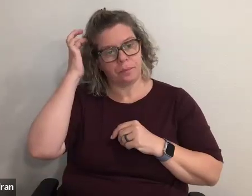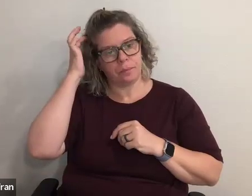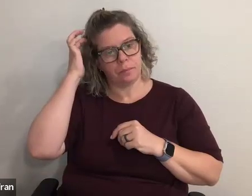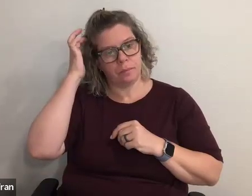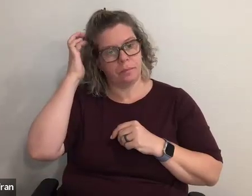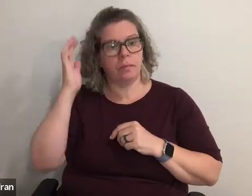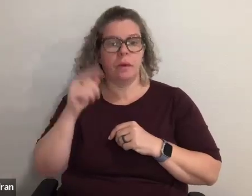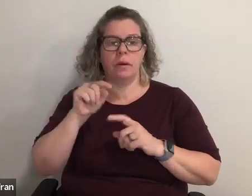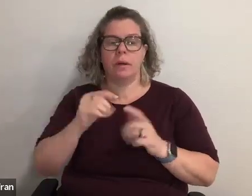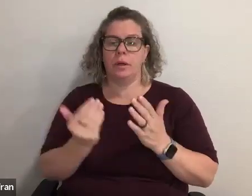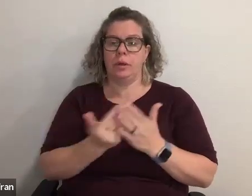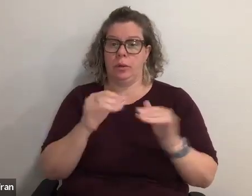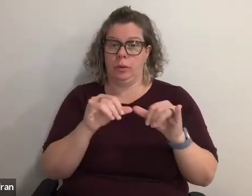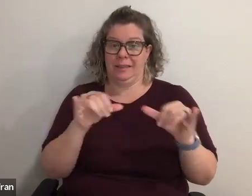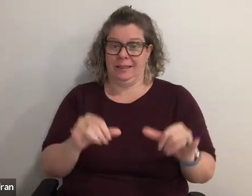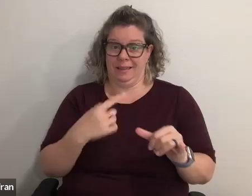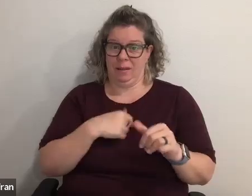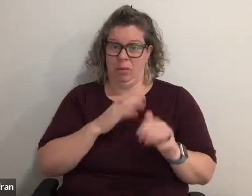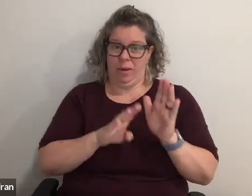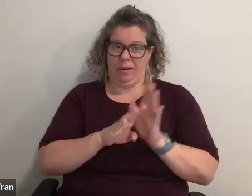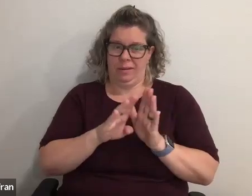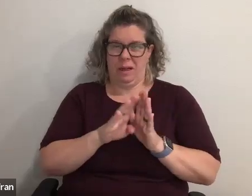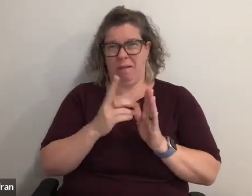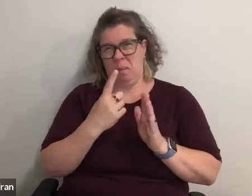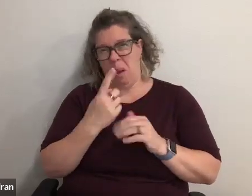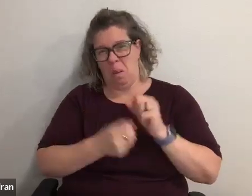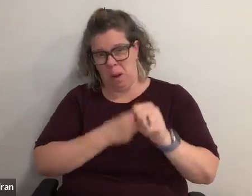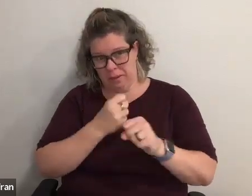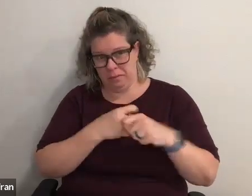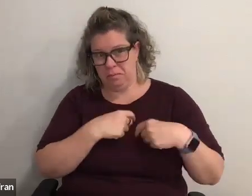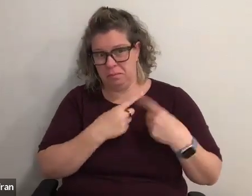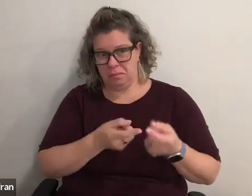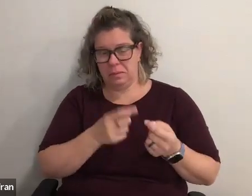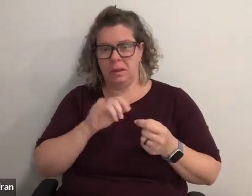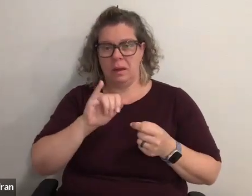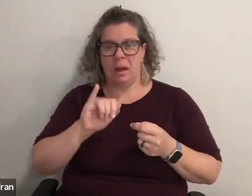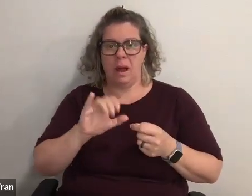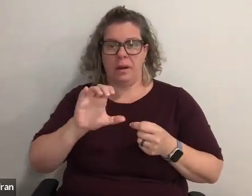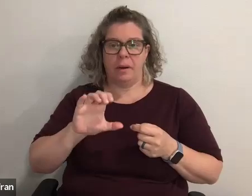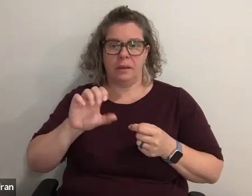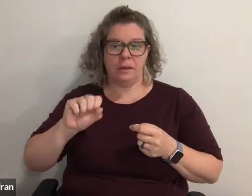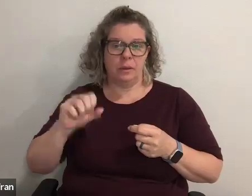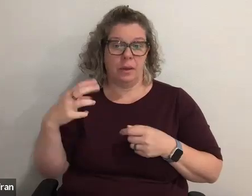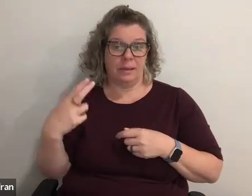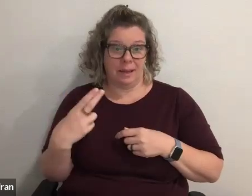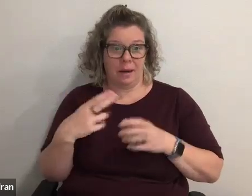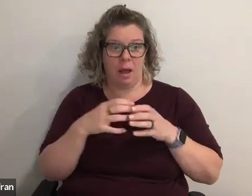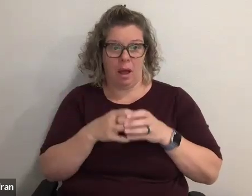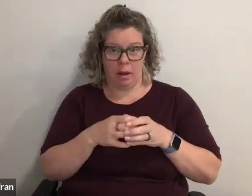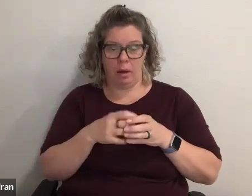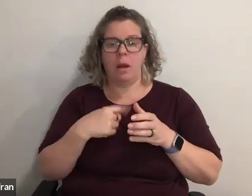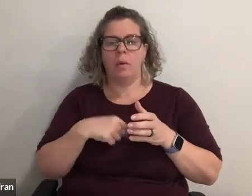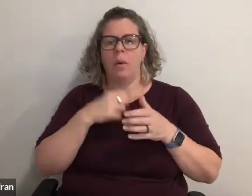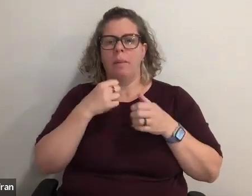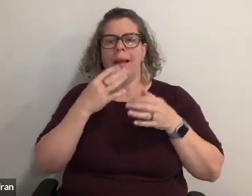So under this new system that we've been operating for about a year, the Idaho Crisis and Suicide Hotline is dispatching the